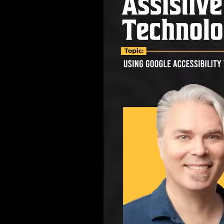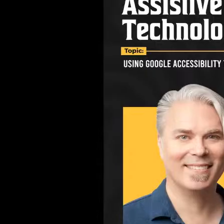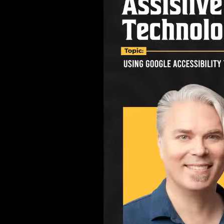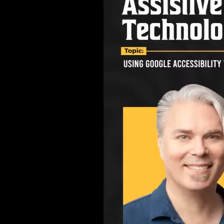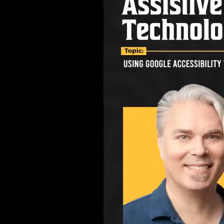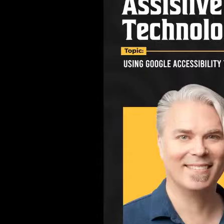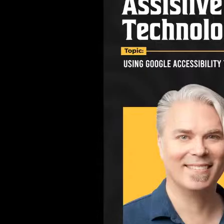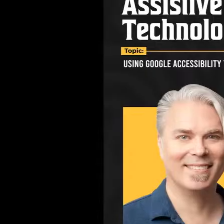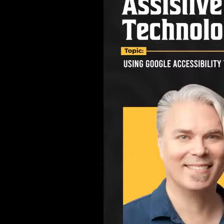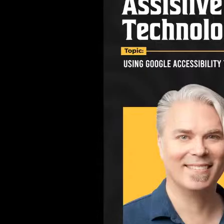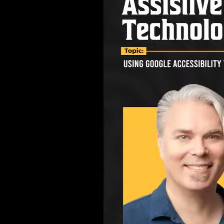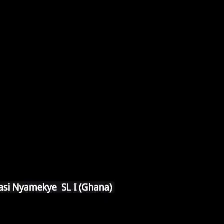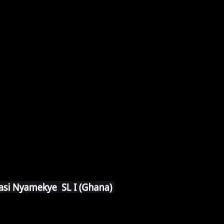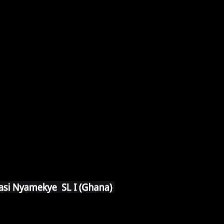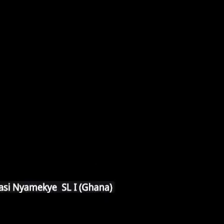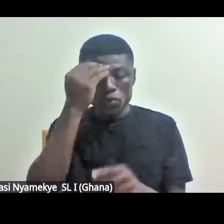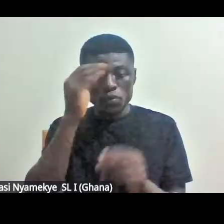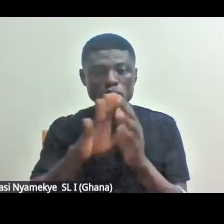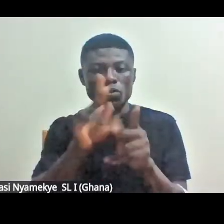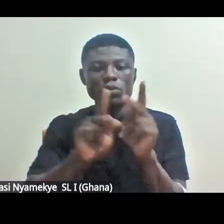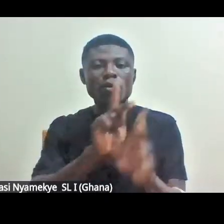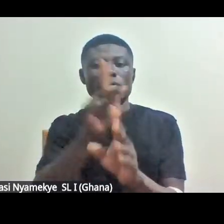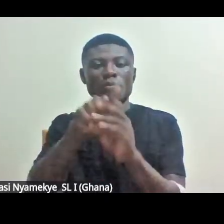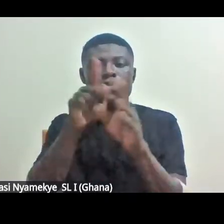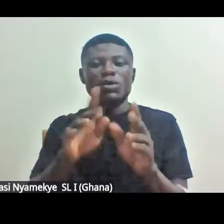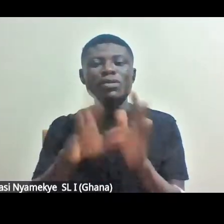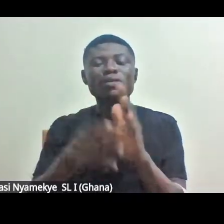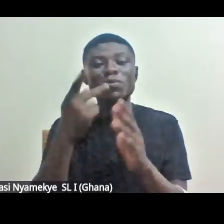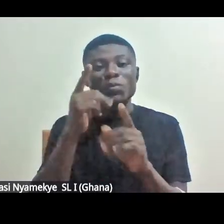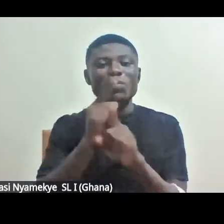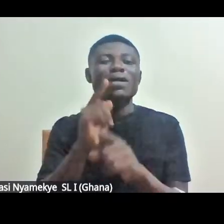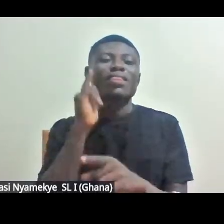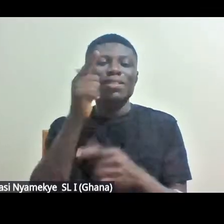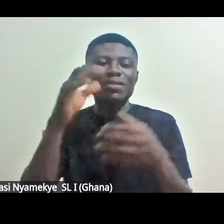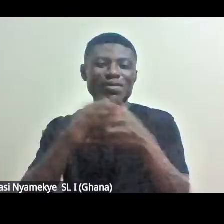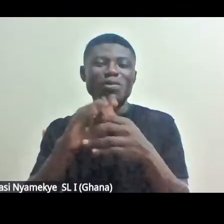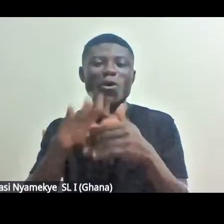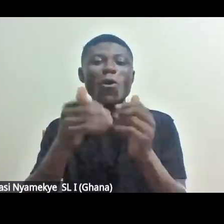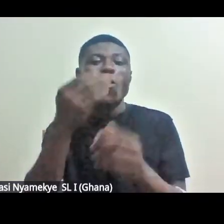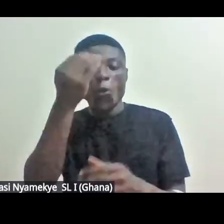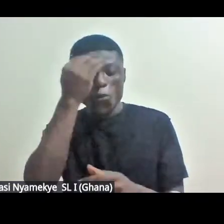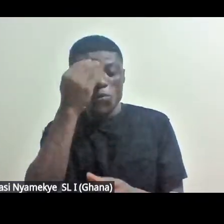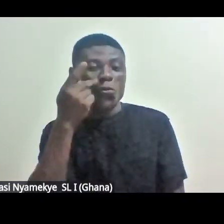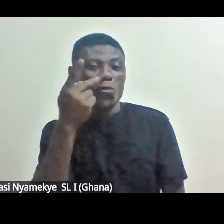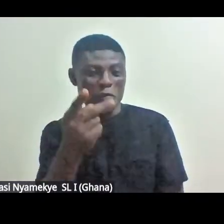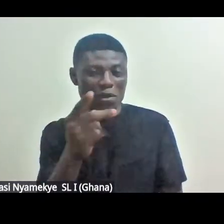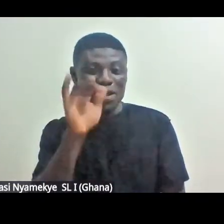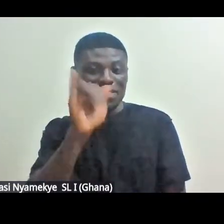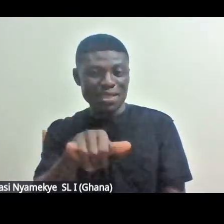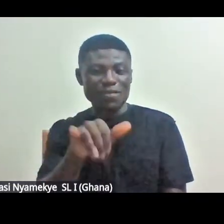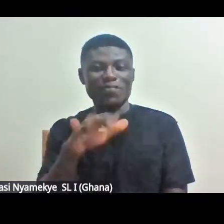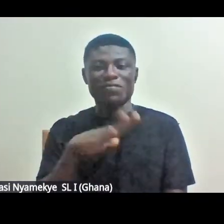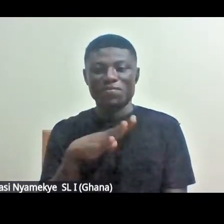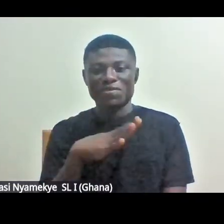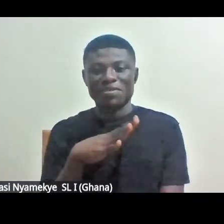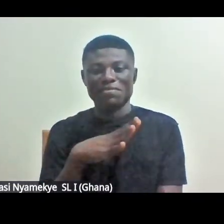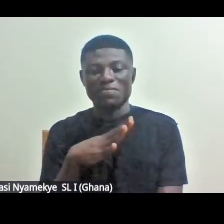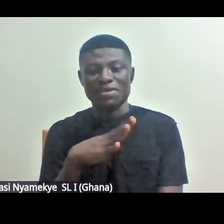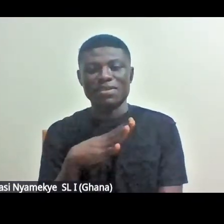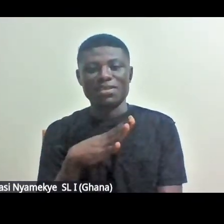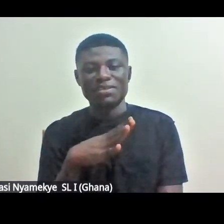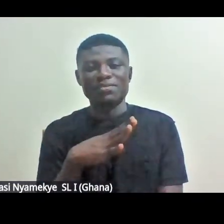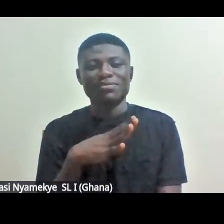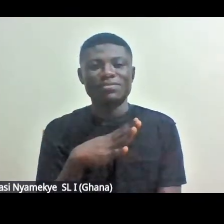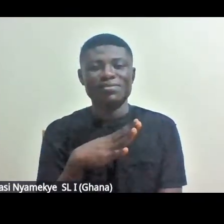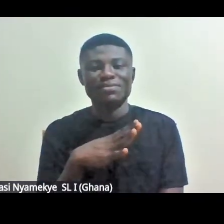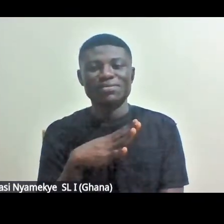so our participants could see him. But he will come on soon, so that is fine. I'm